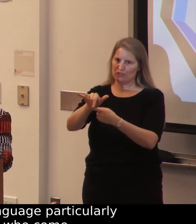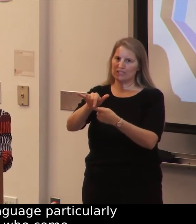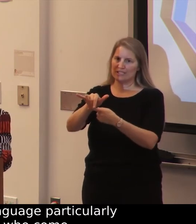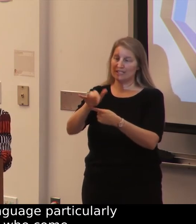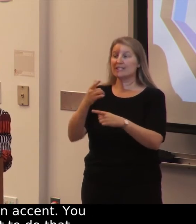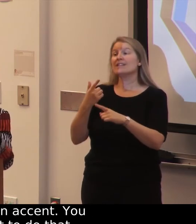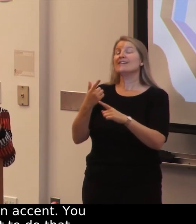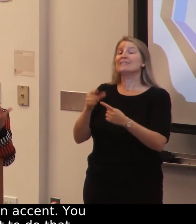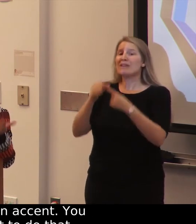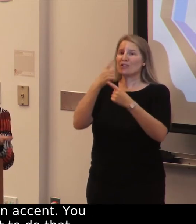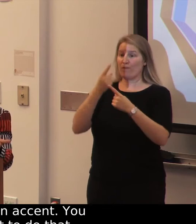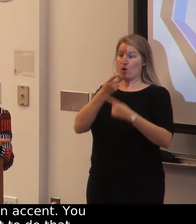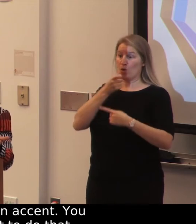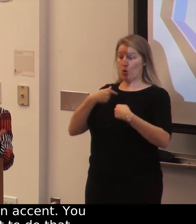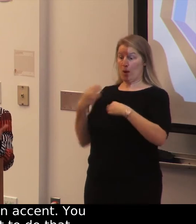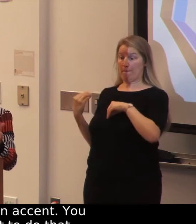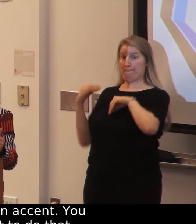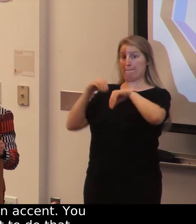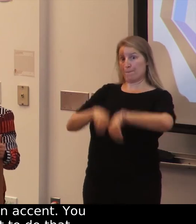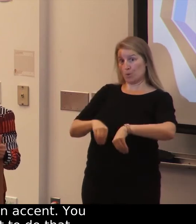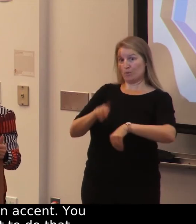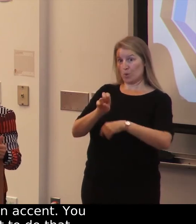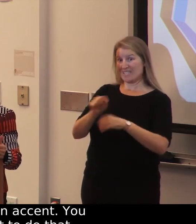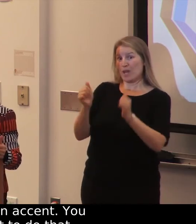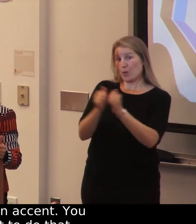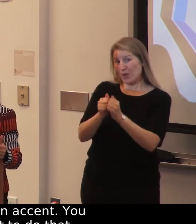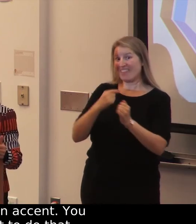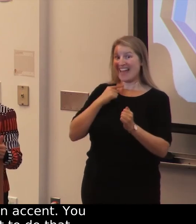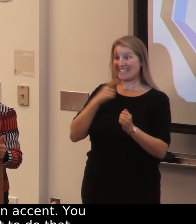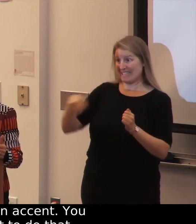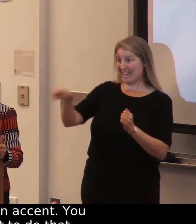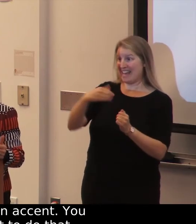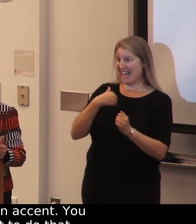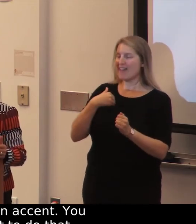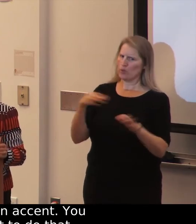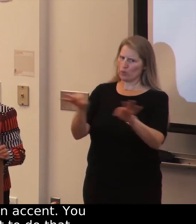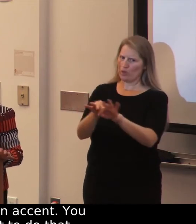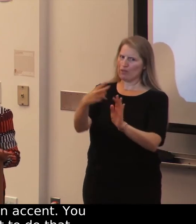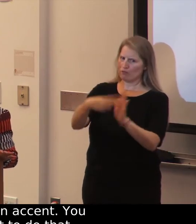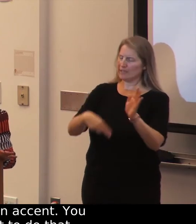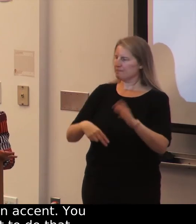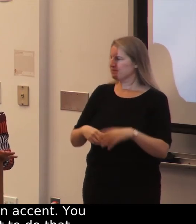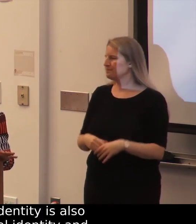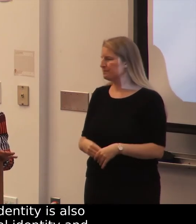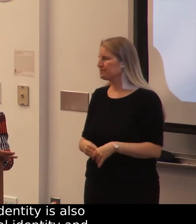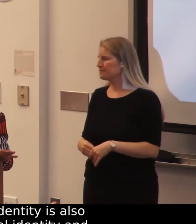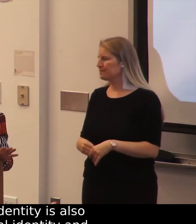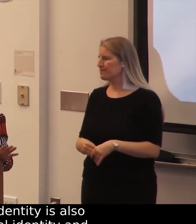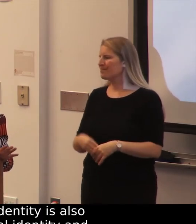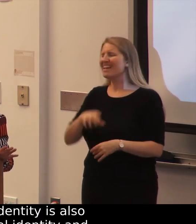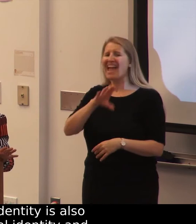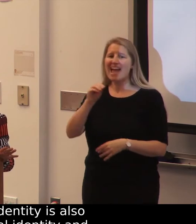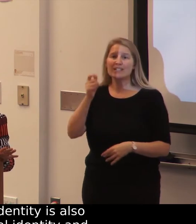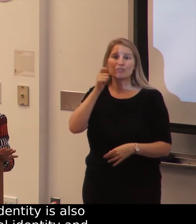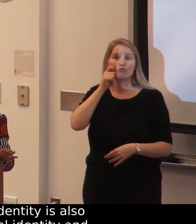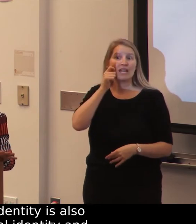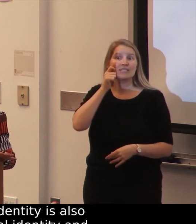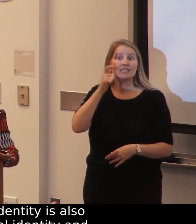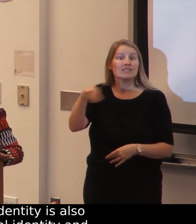us who come to this country and have an accent, right? You may want to do that. And we often forget that language identity is also